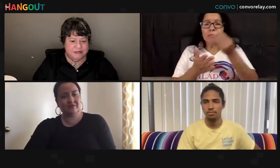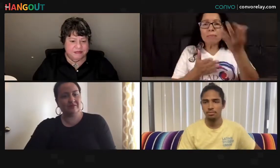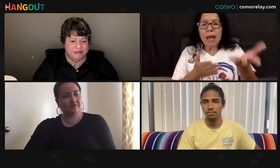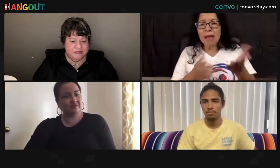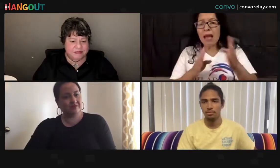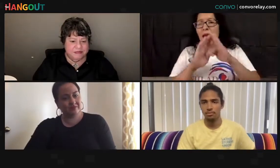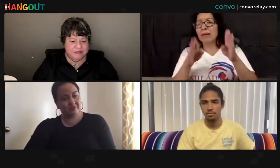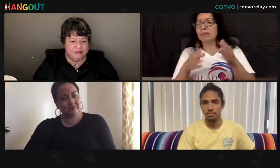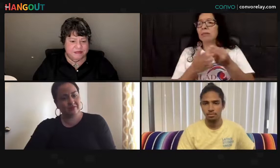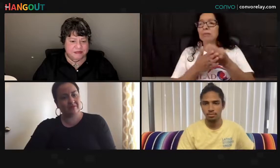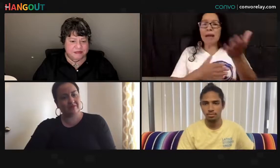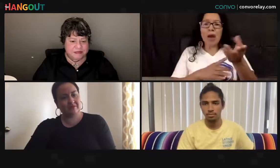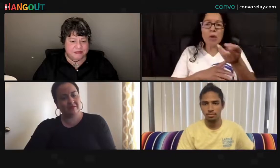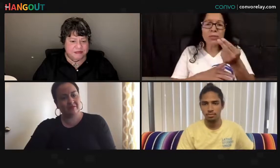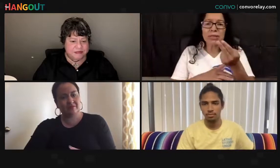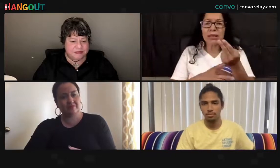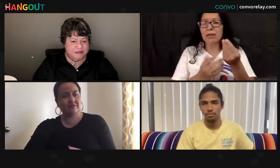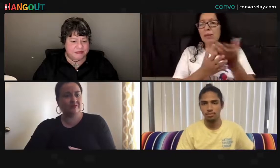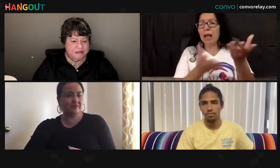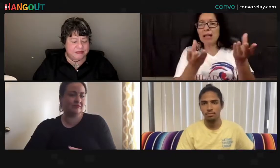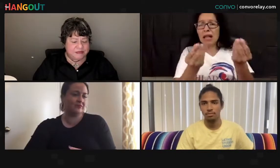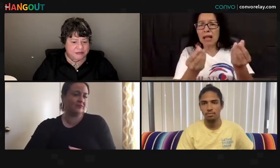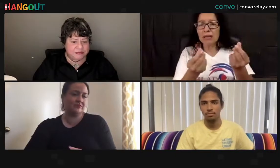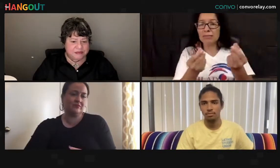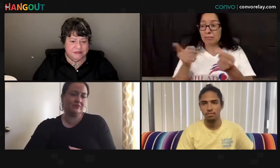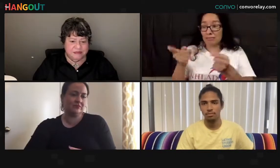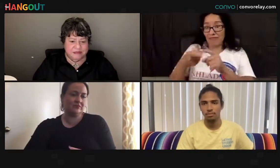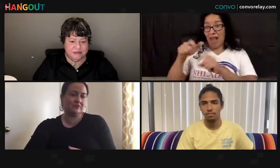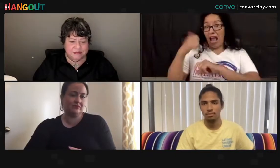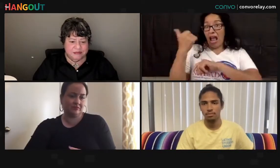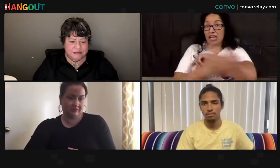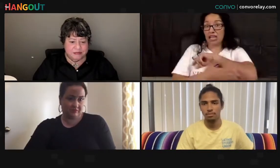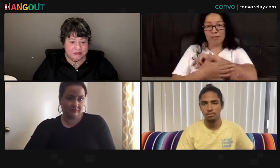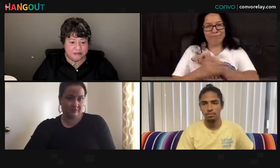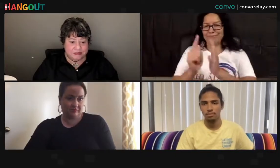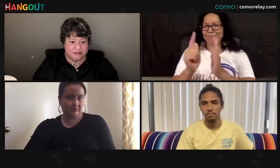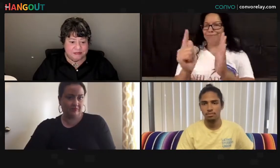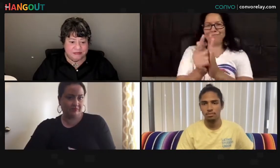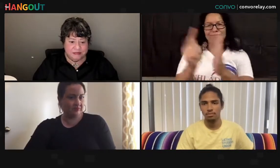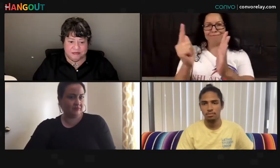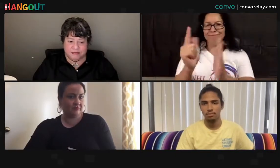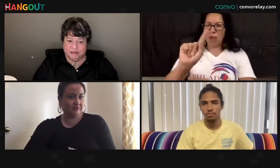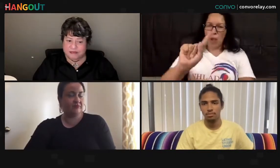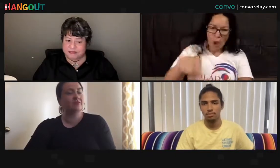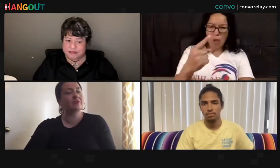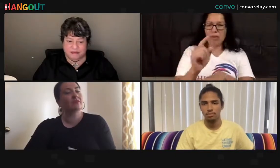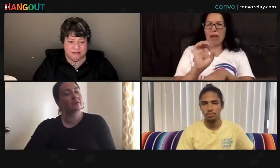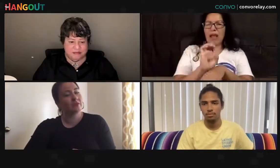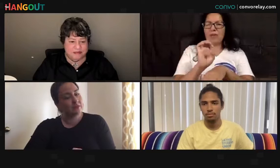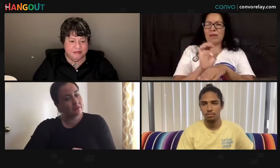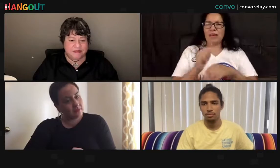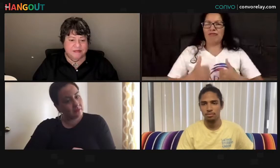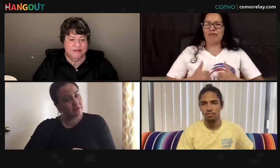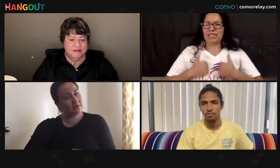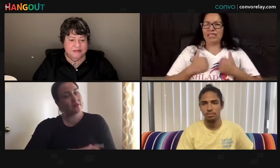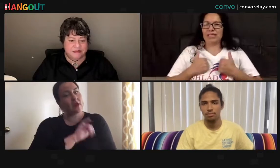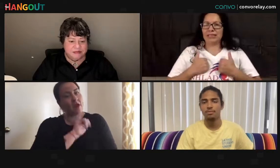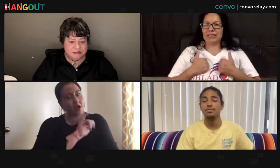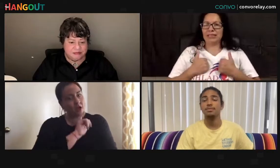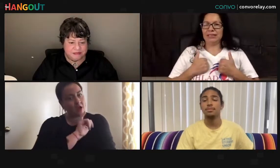animal anywhere else in the world. So if a person was to purchase land in Ecuador and they're from another country, they aren't allowed to.